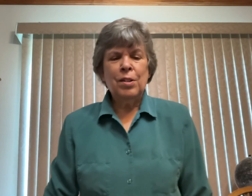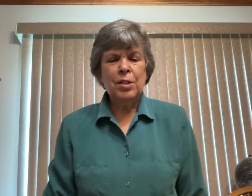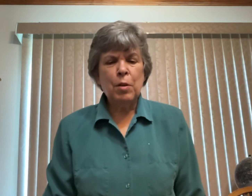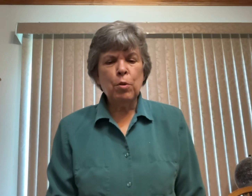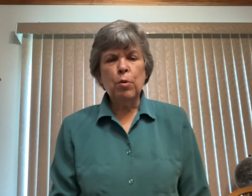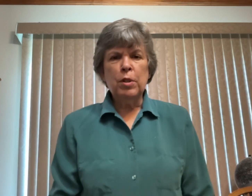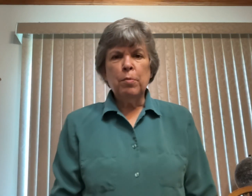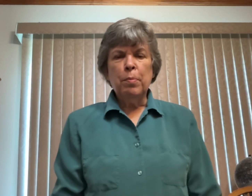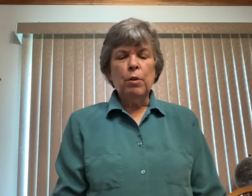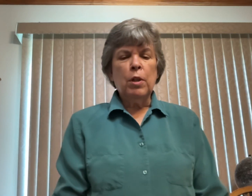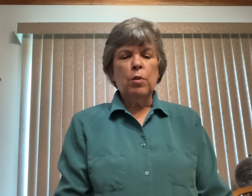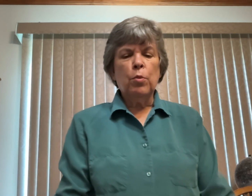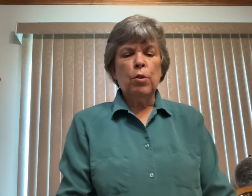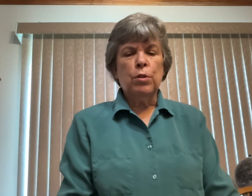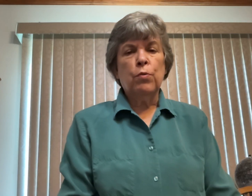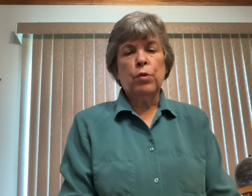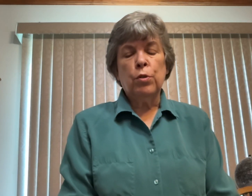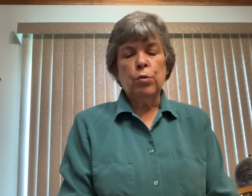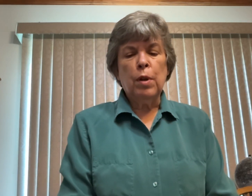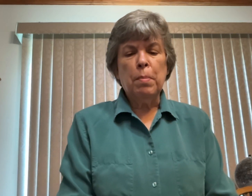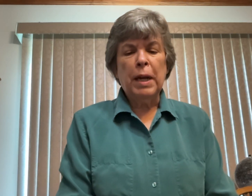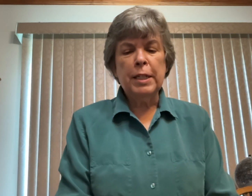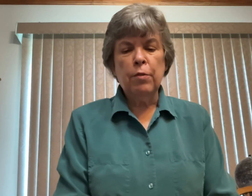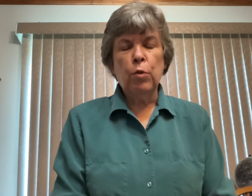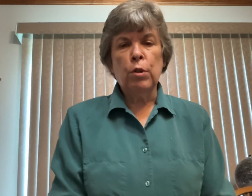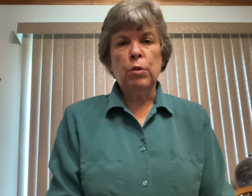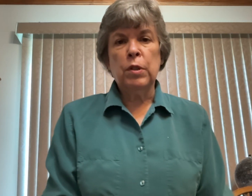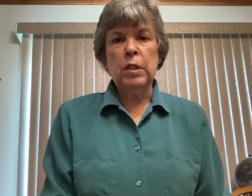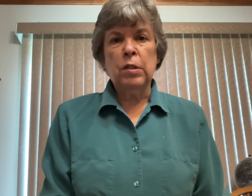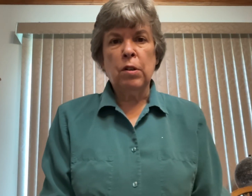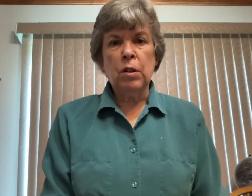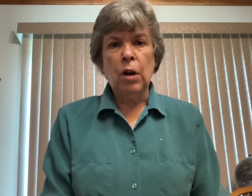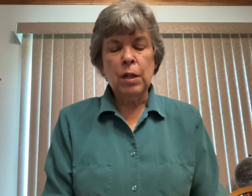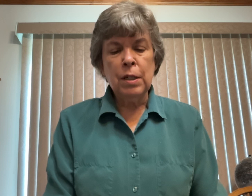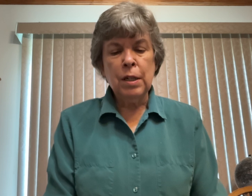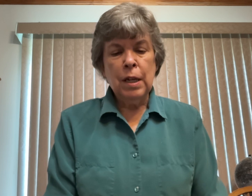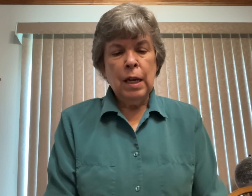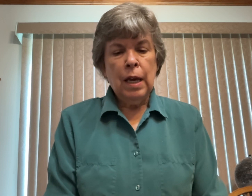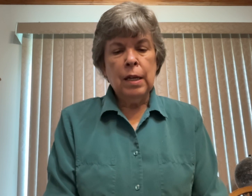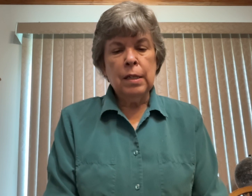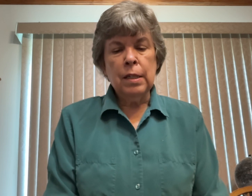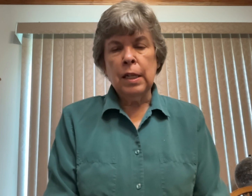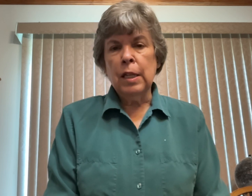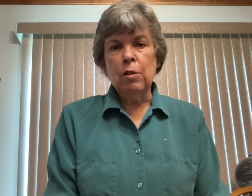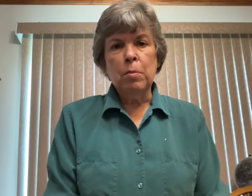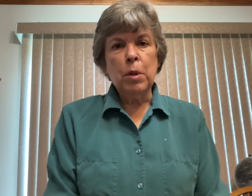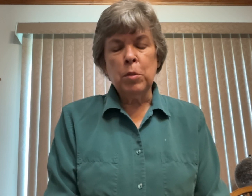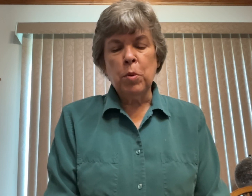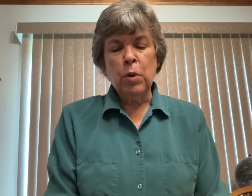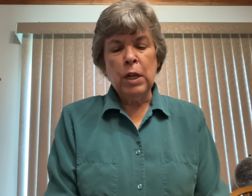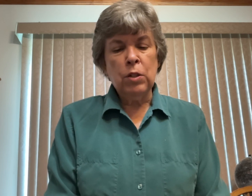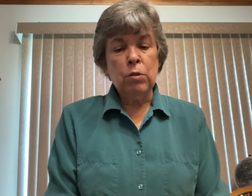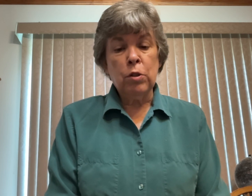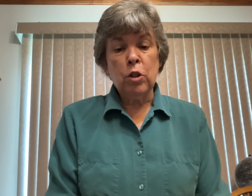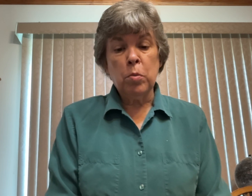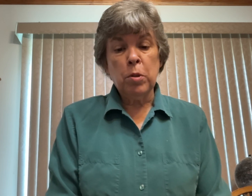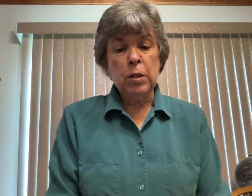Today we're going to look at the words to "A Mighty Fortress is Our God." And again, there are multiple ways to interpret a